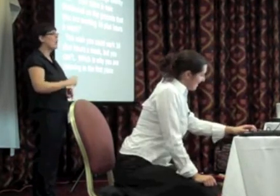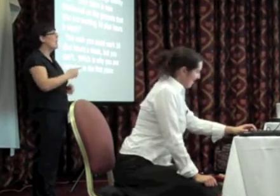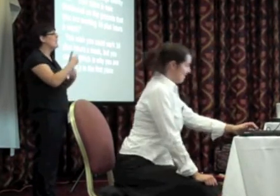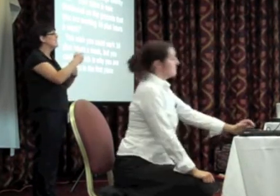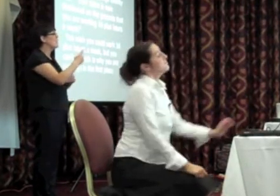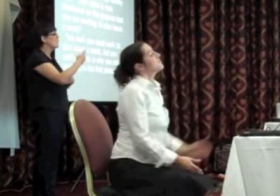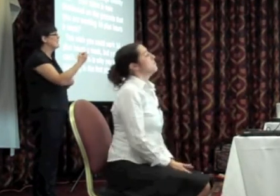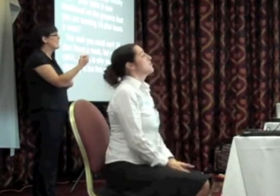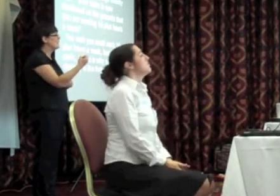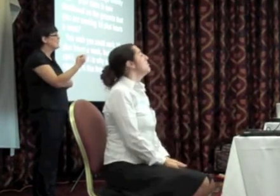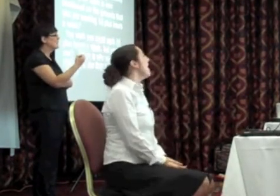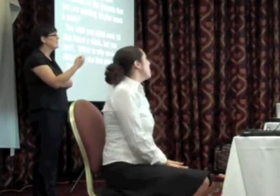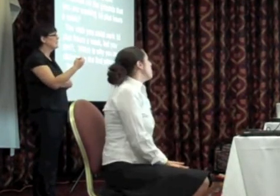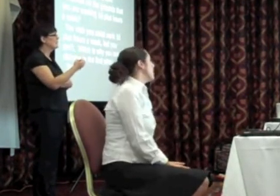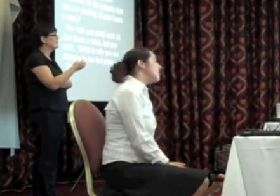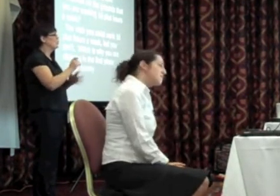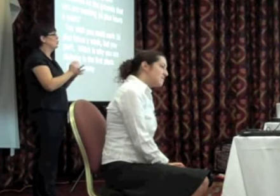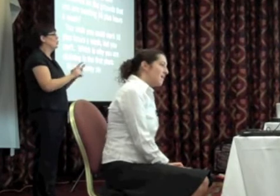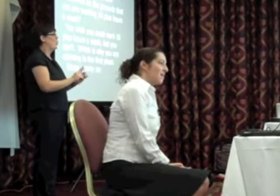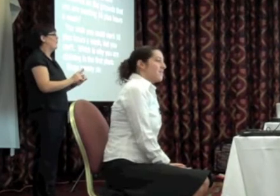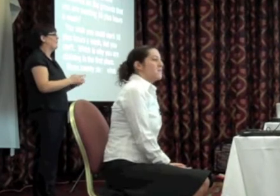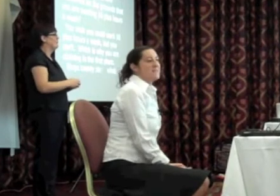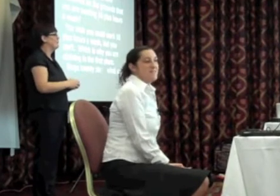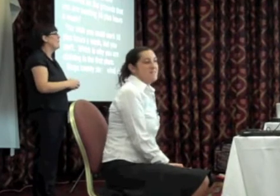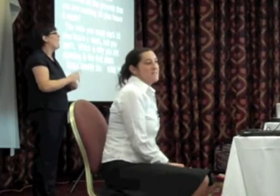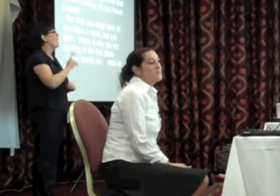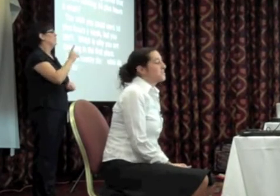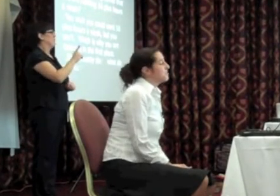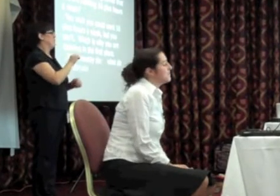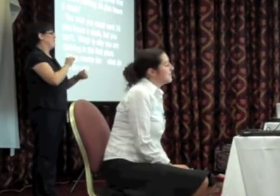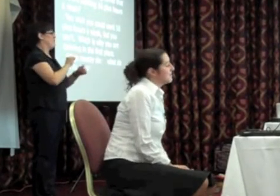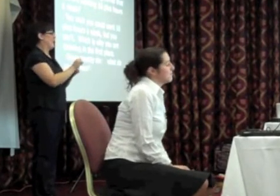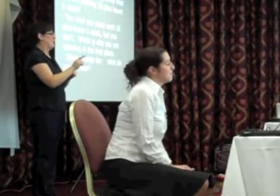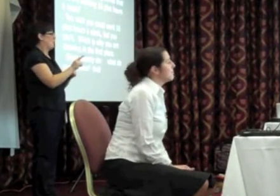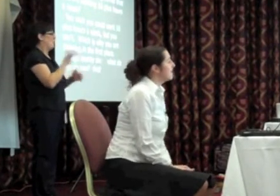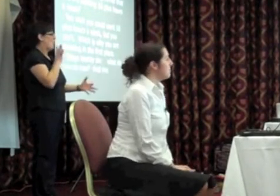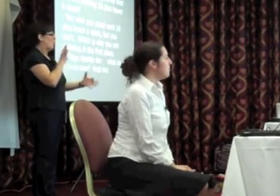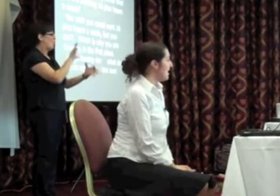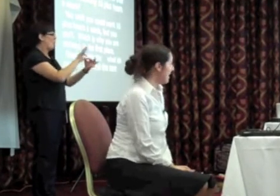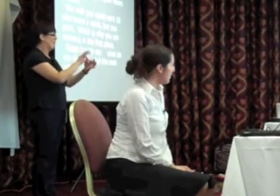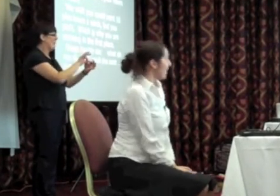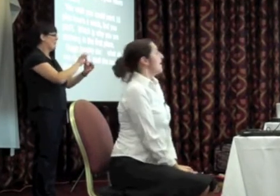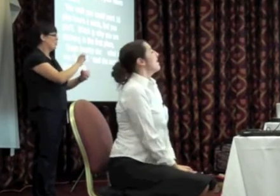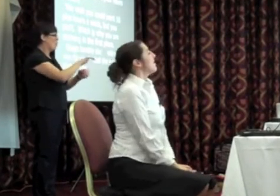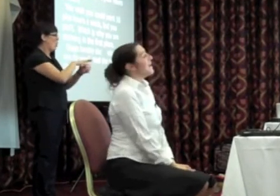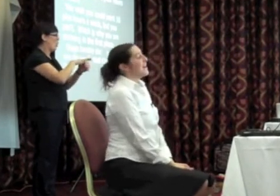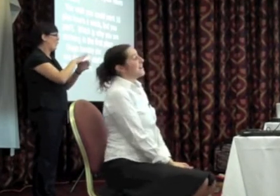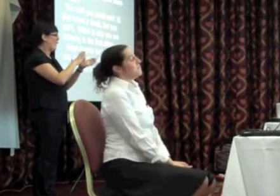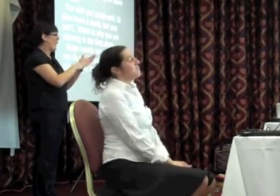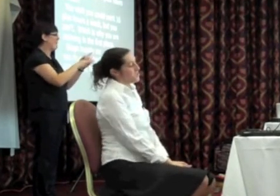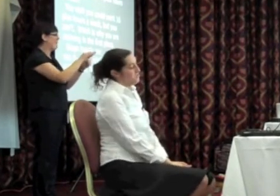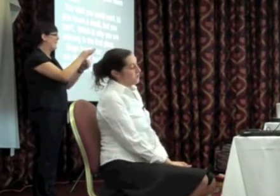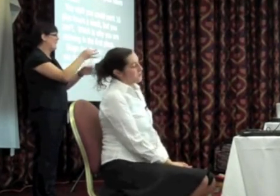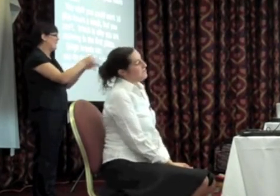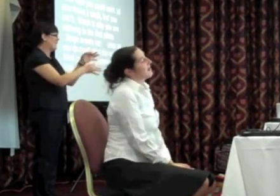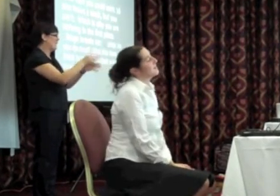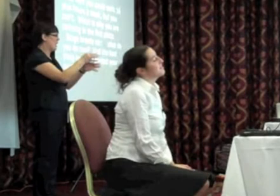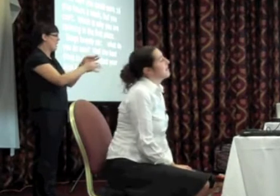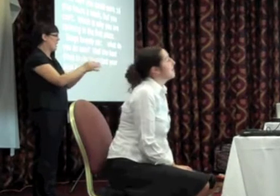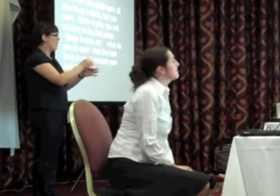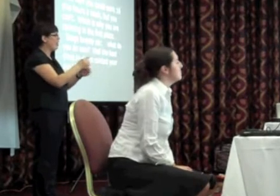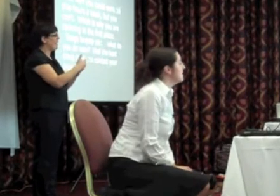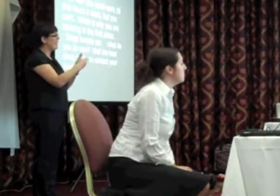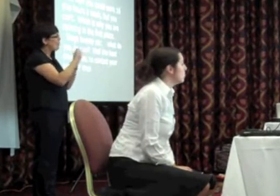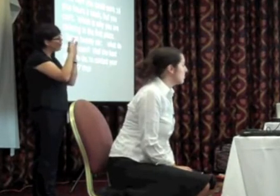Stage 26. So what do you do now? Well, the best thing to do is to contact your local MP. They get much more